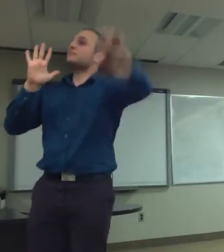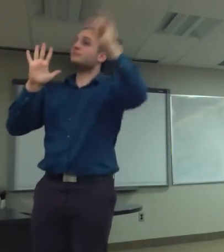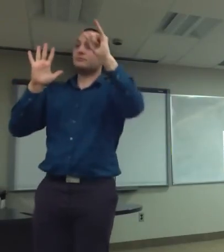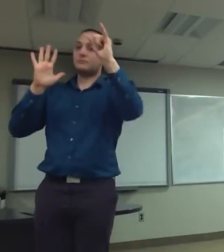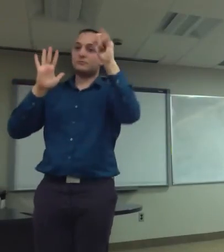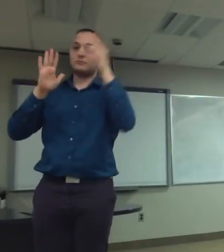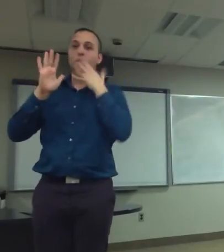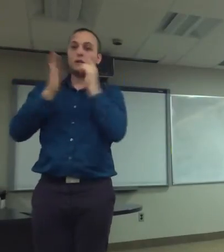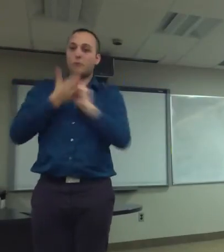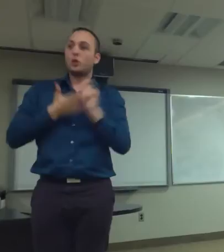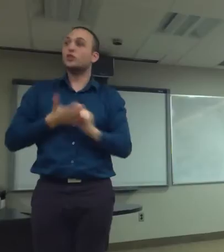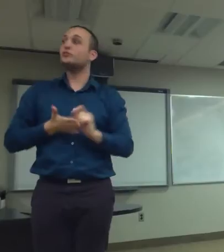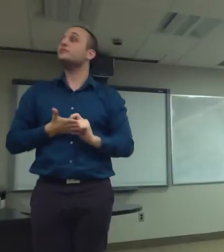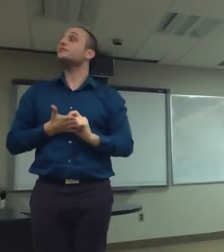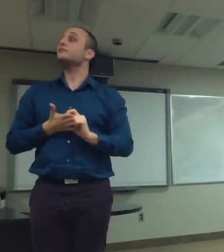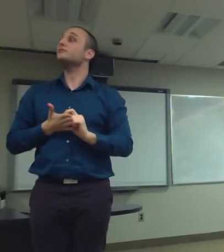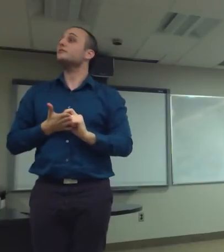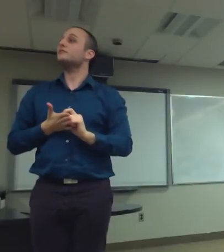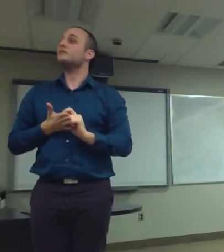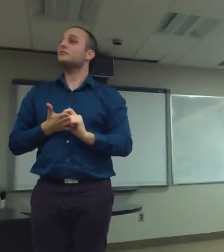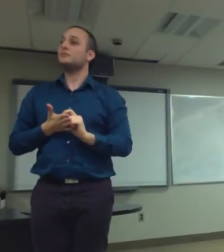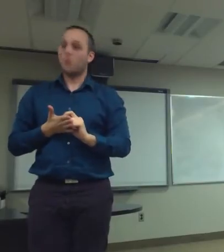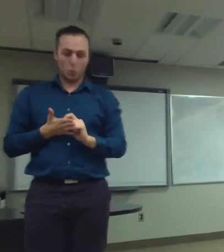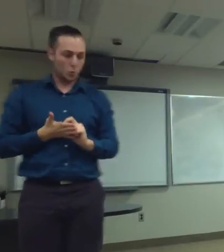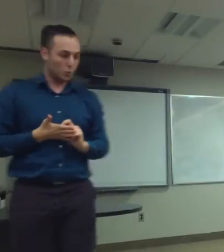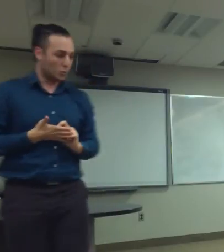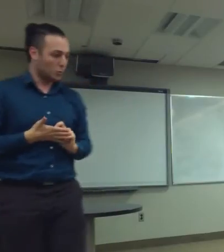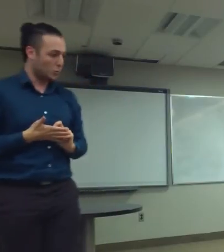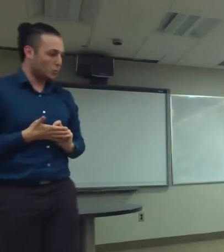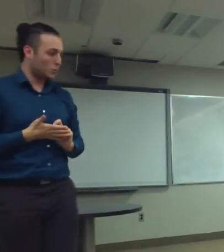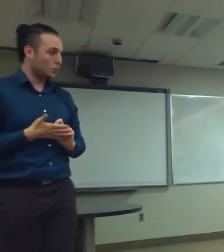later coloring markers."